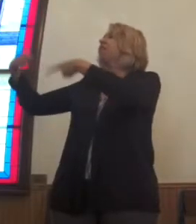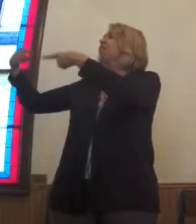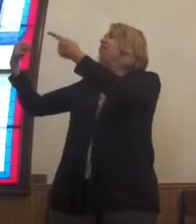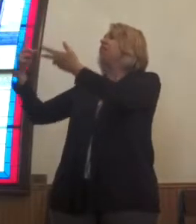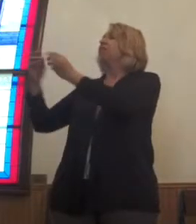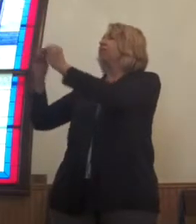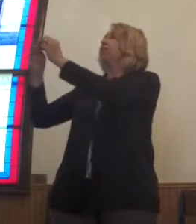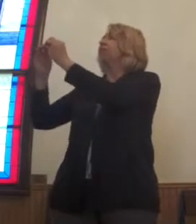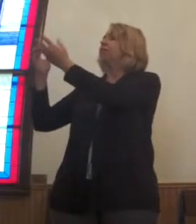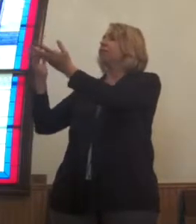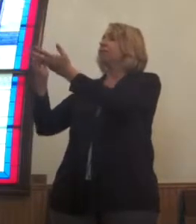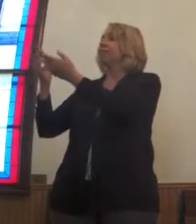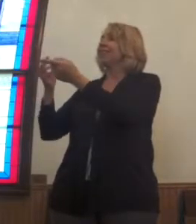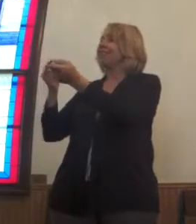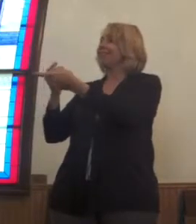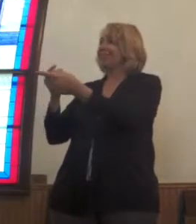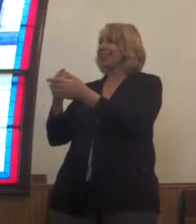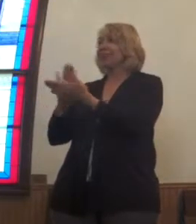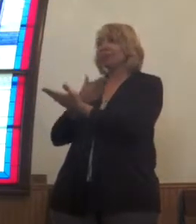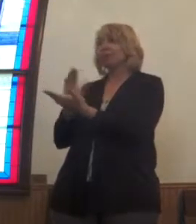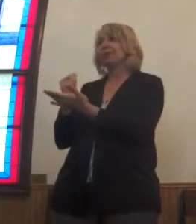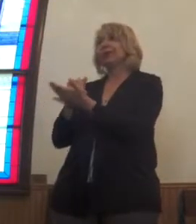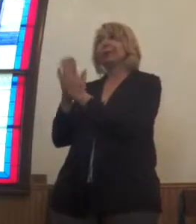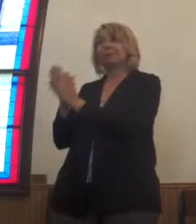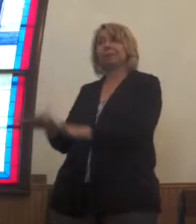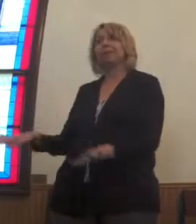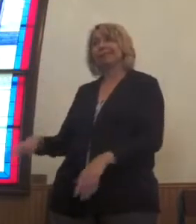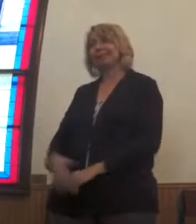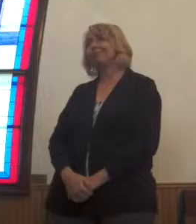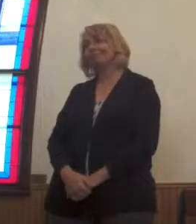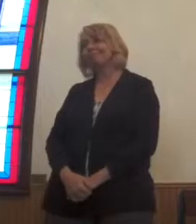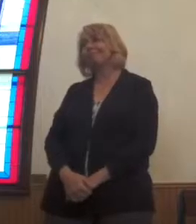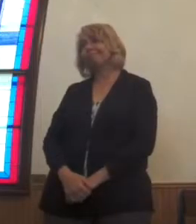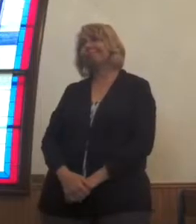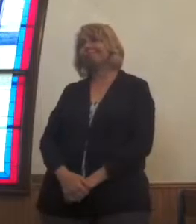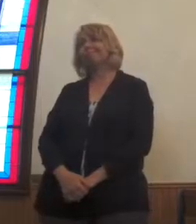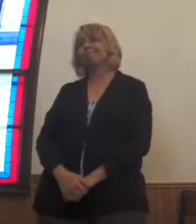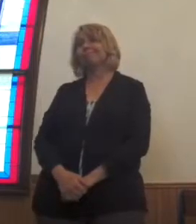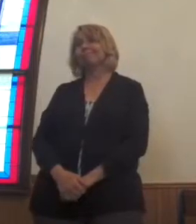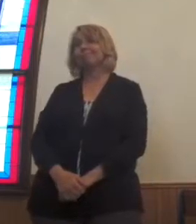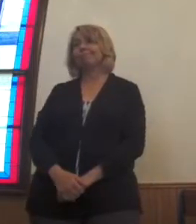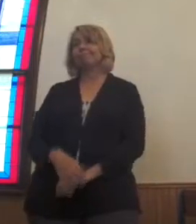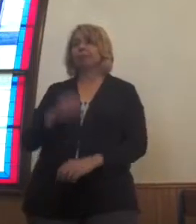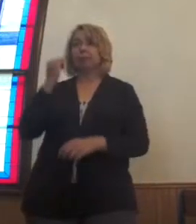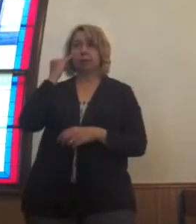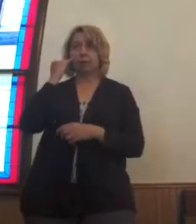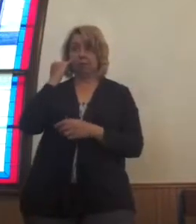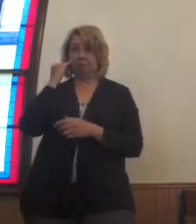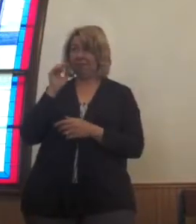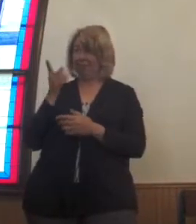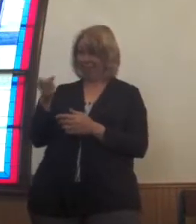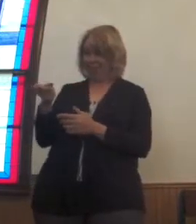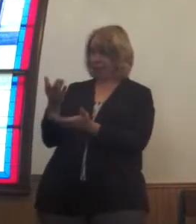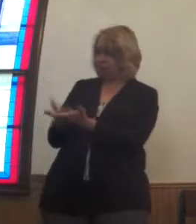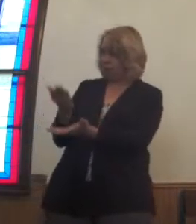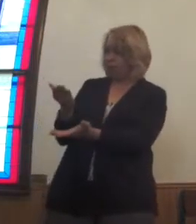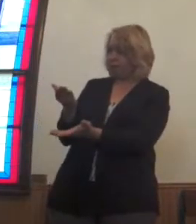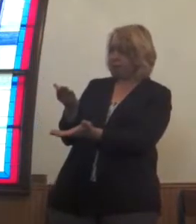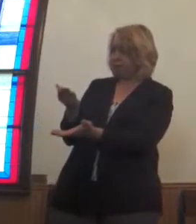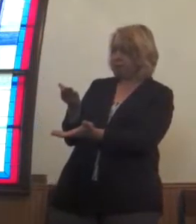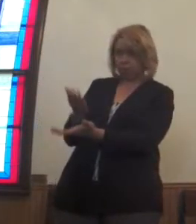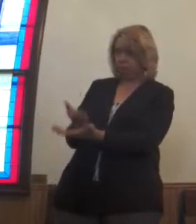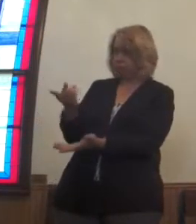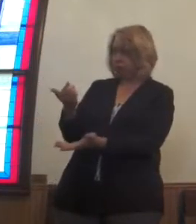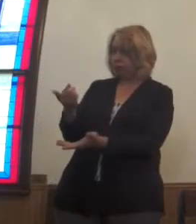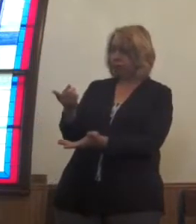on. Amen. And if that doesn't speak volumes, have a chat with me because